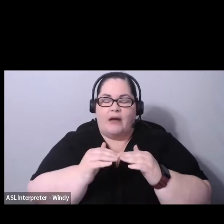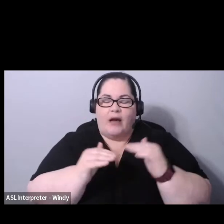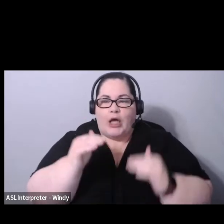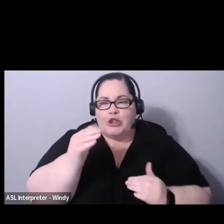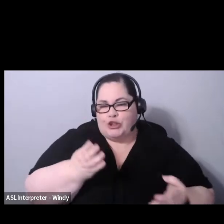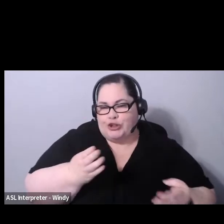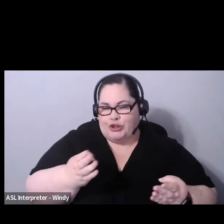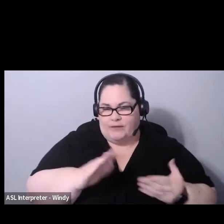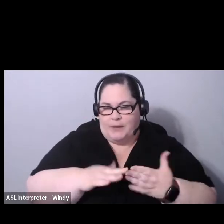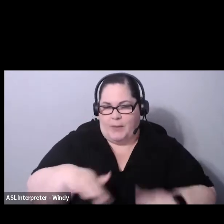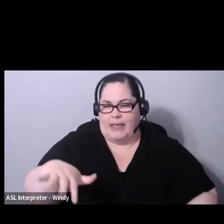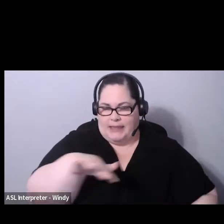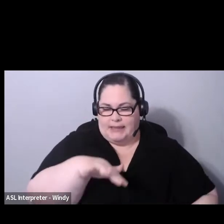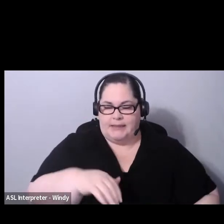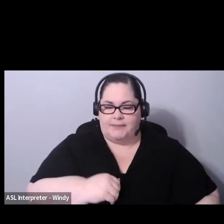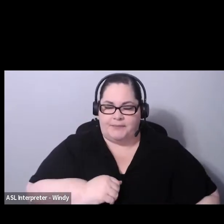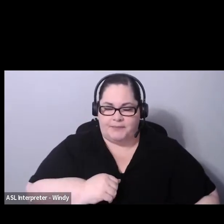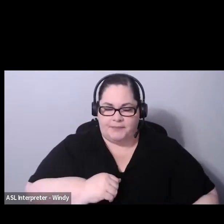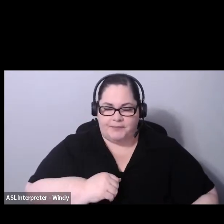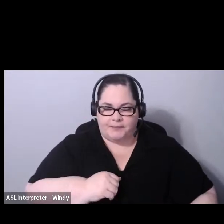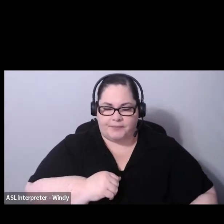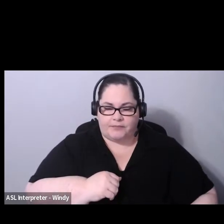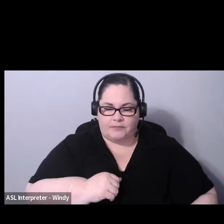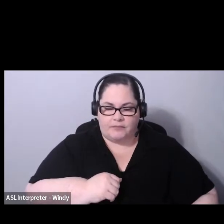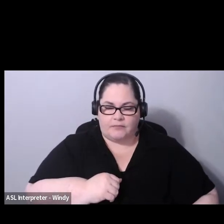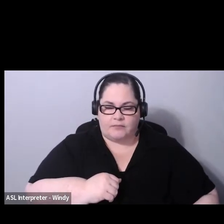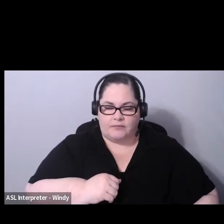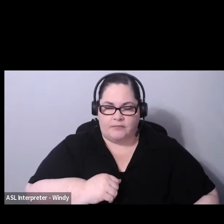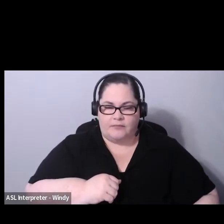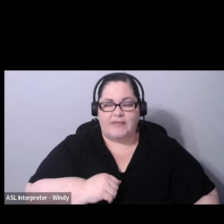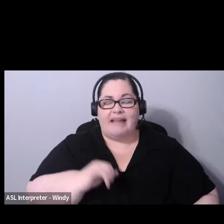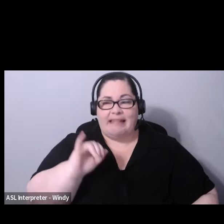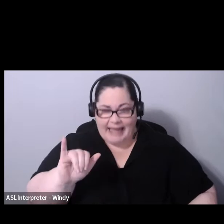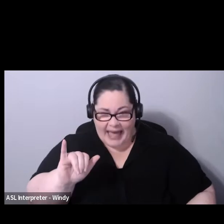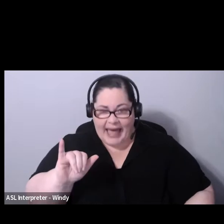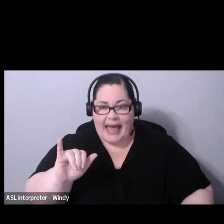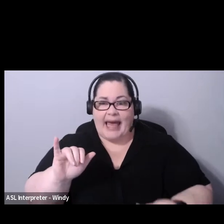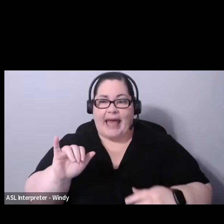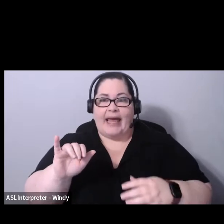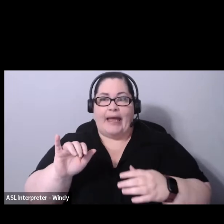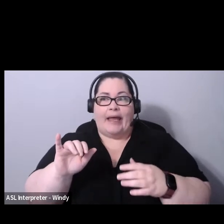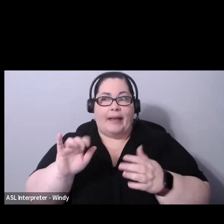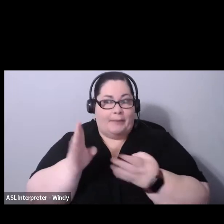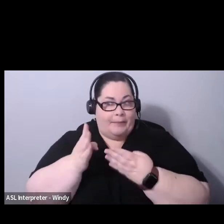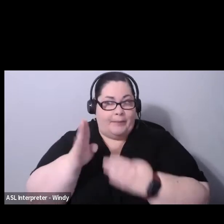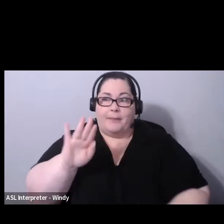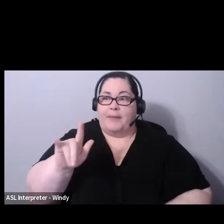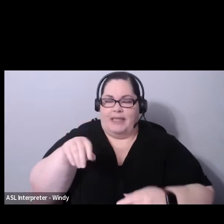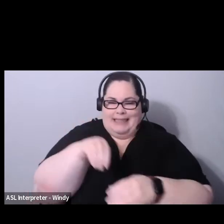is stalled. It's in the House Appropriations right now, so we'll keep an eye on that.